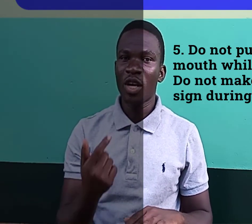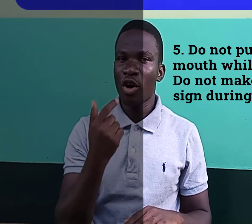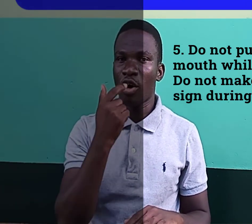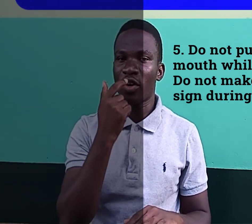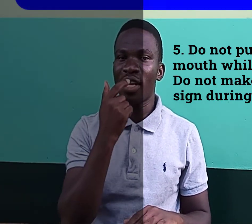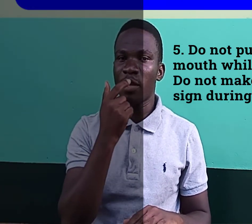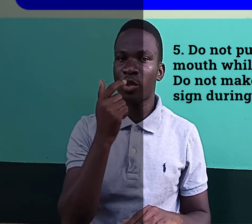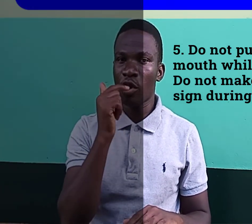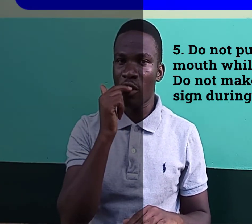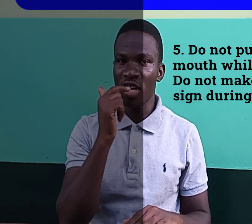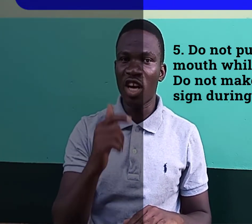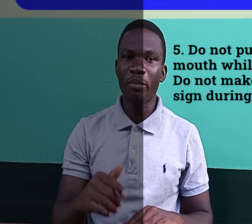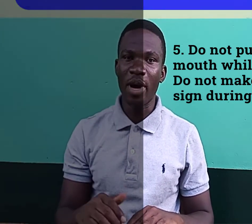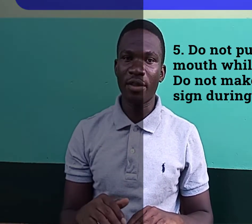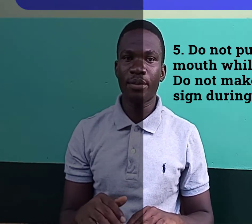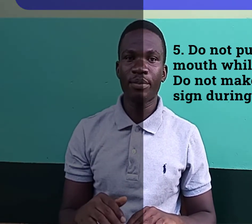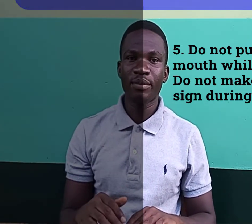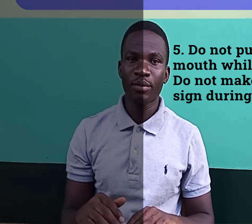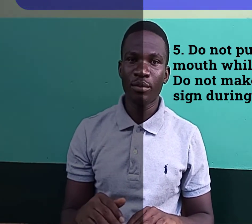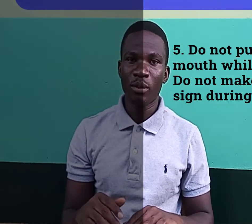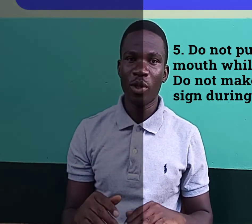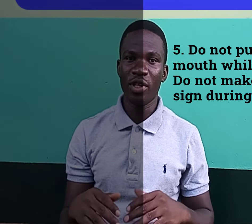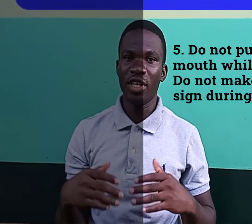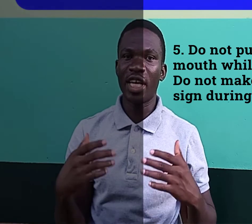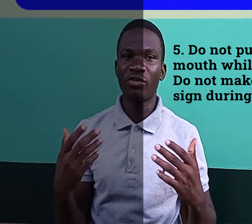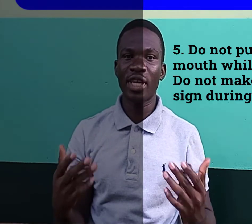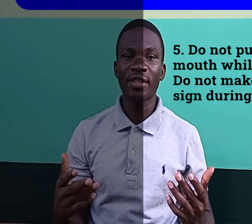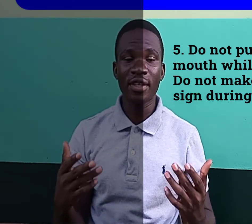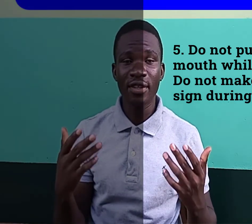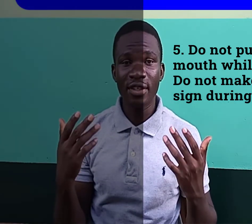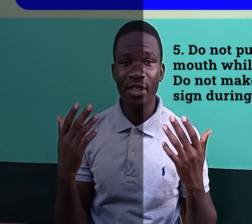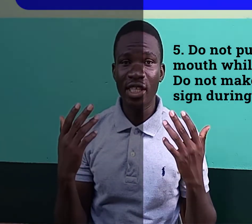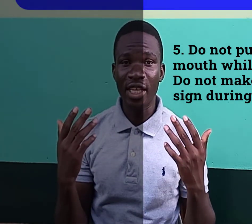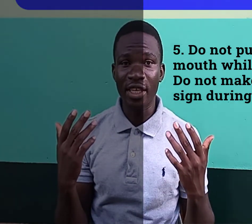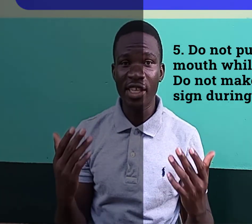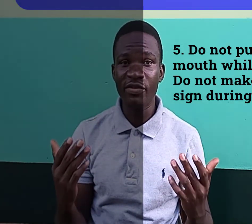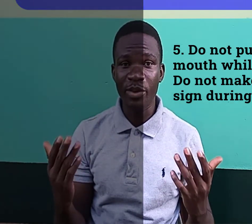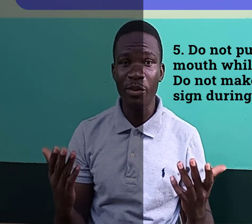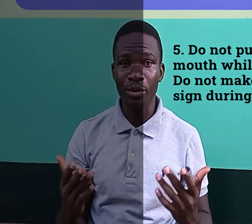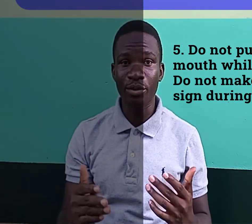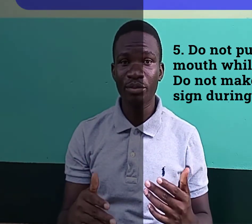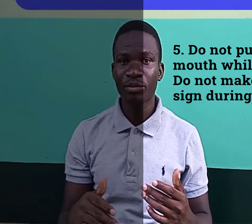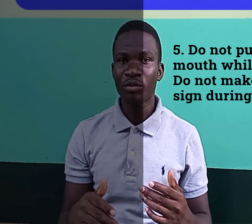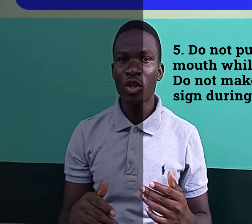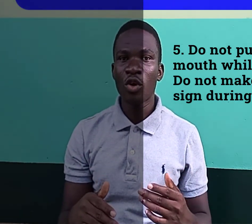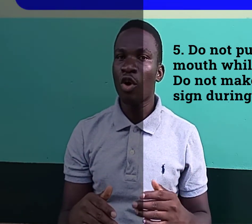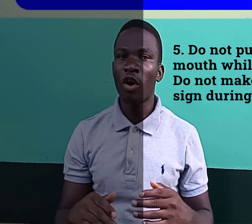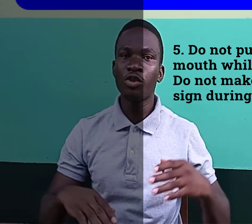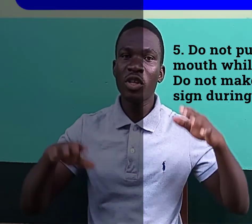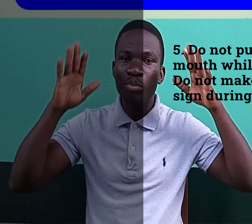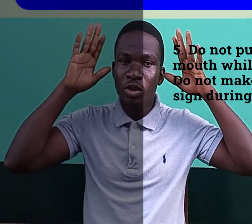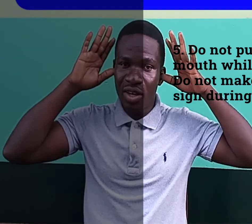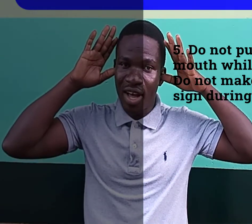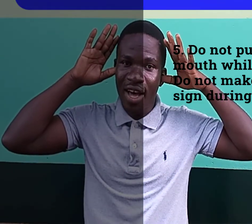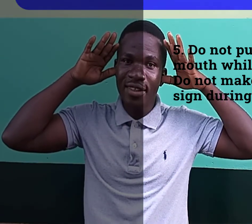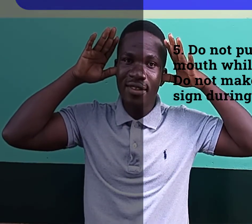on our lips or in our mouth in addressing the deaf people. Or we shouldn't put our hands